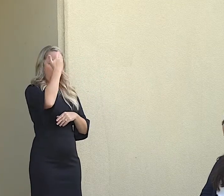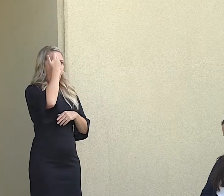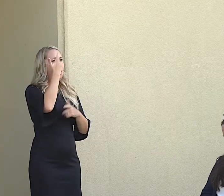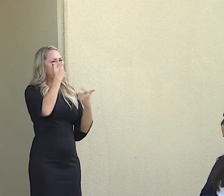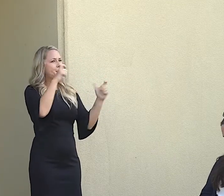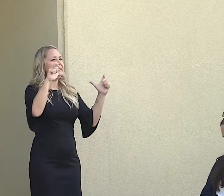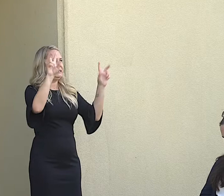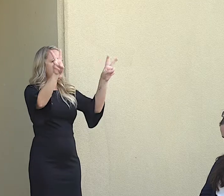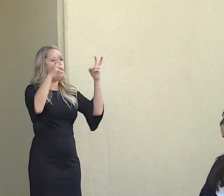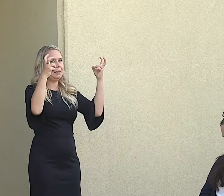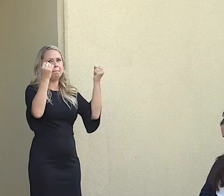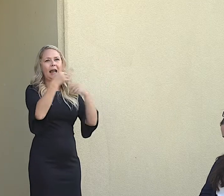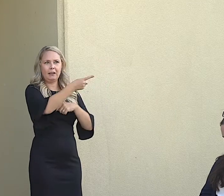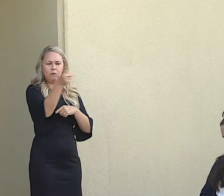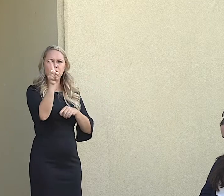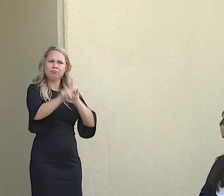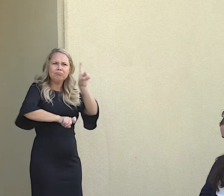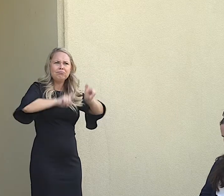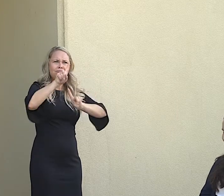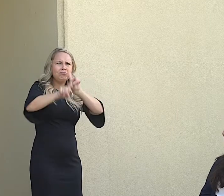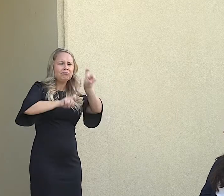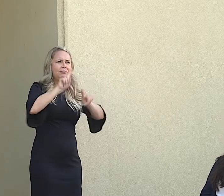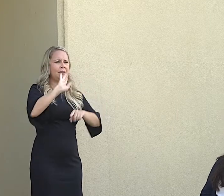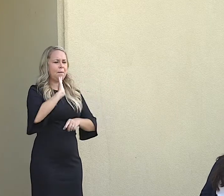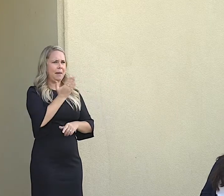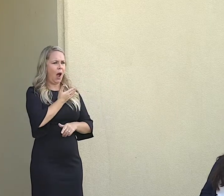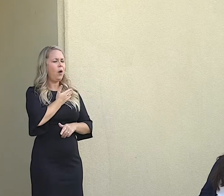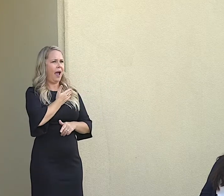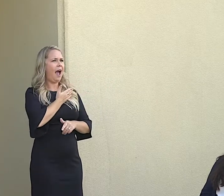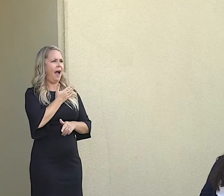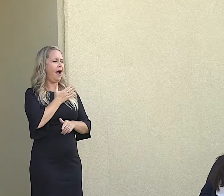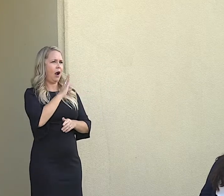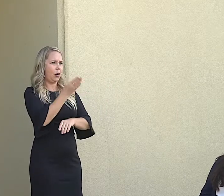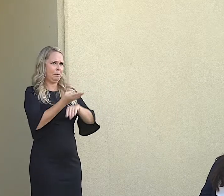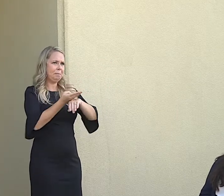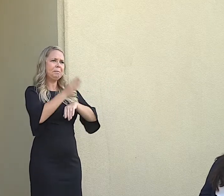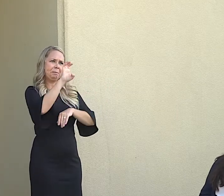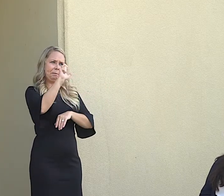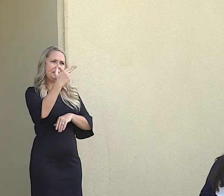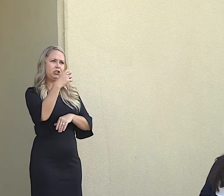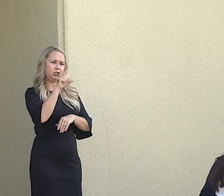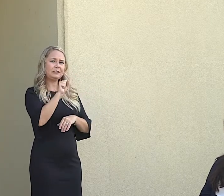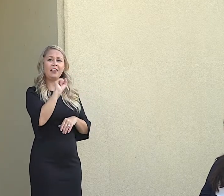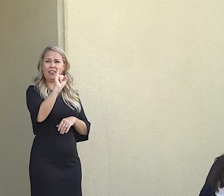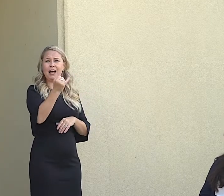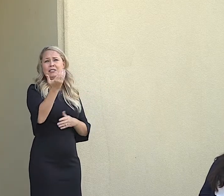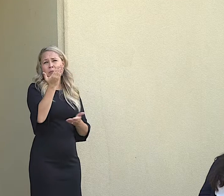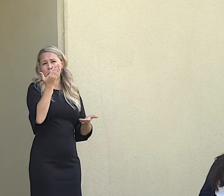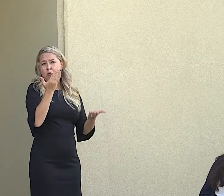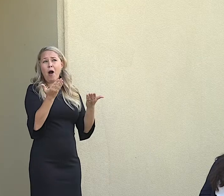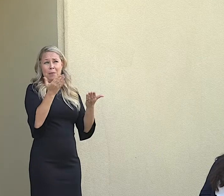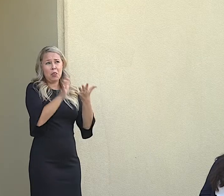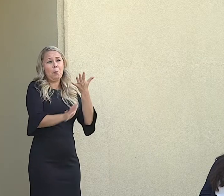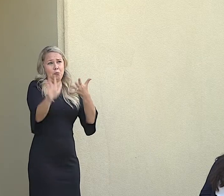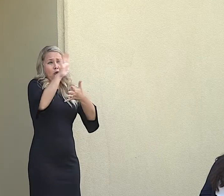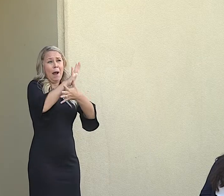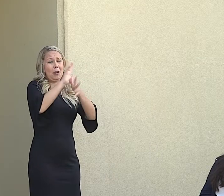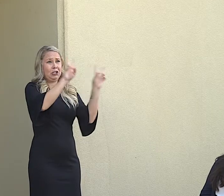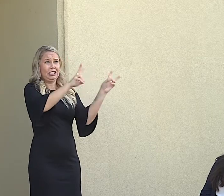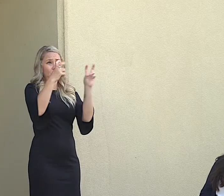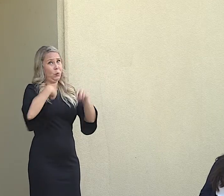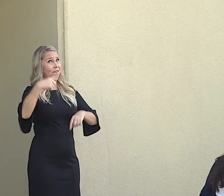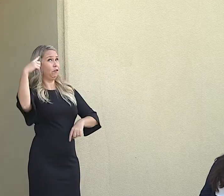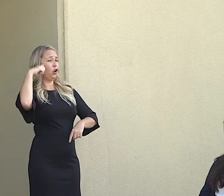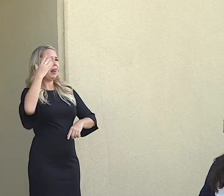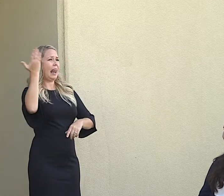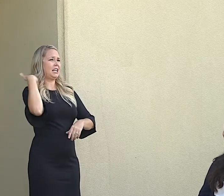major topic. Many of you probably have questions about that. Many of our constituents have questions about that. and that's probably the primary issue that we've heard about over